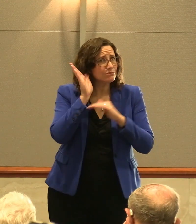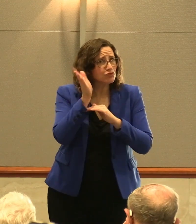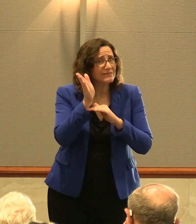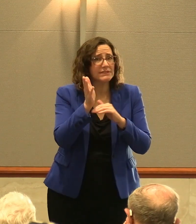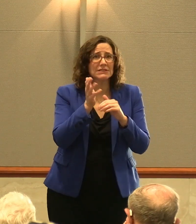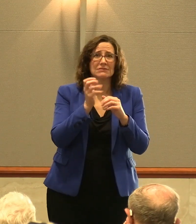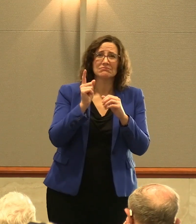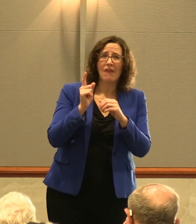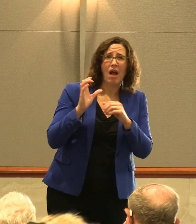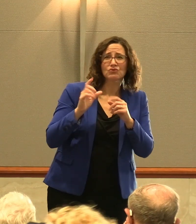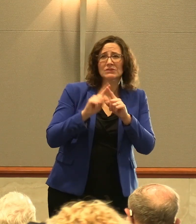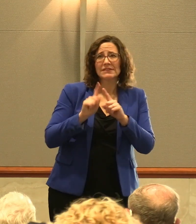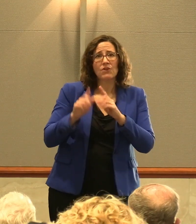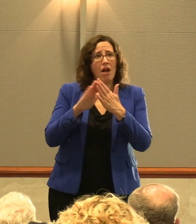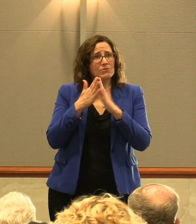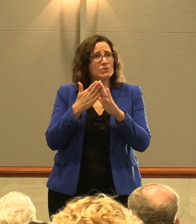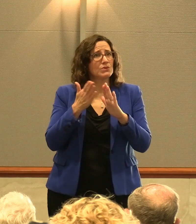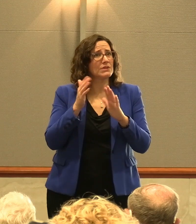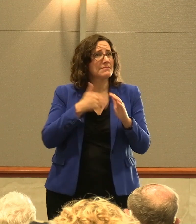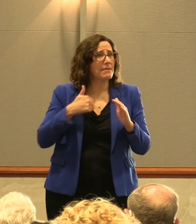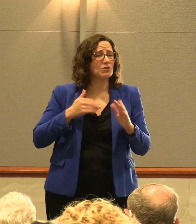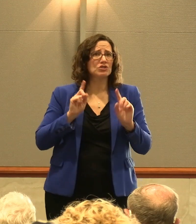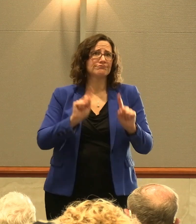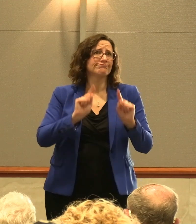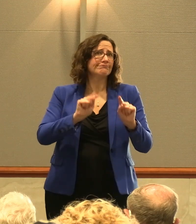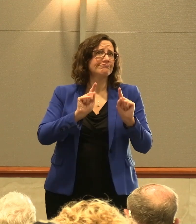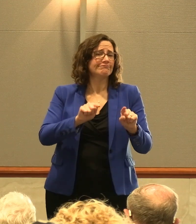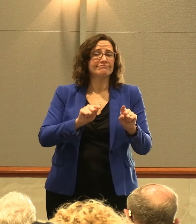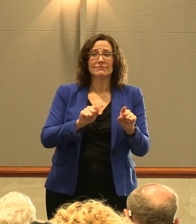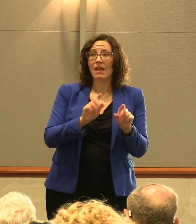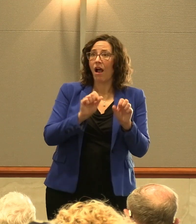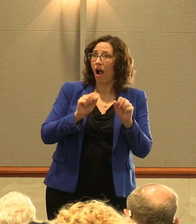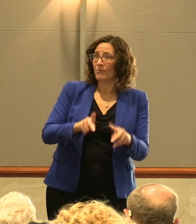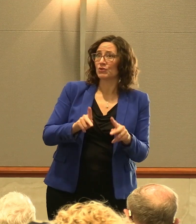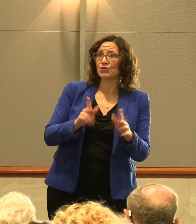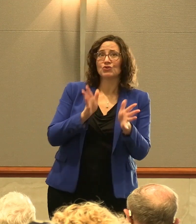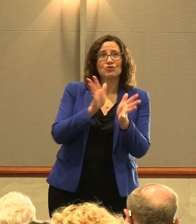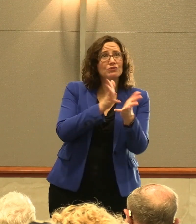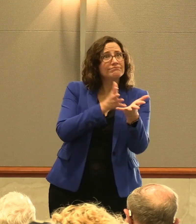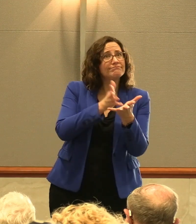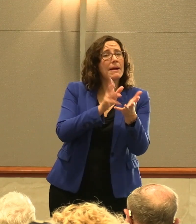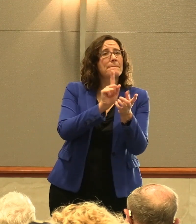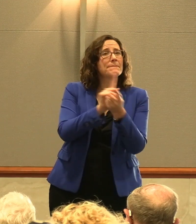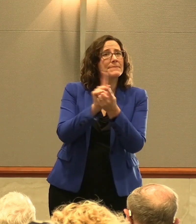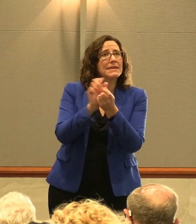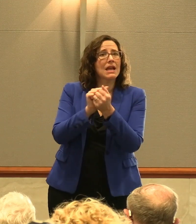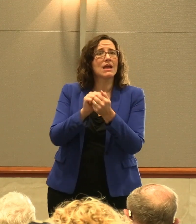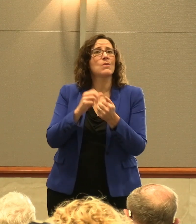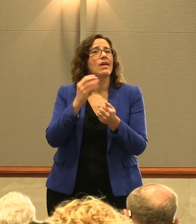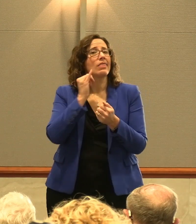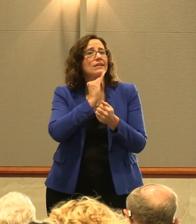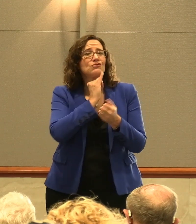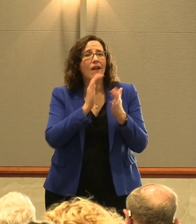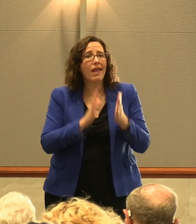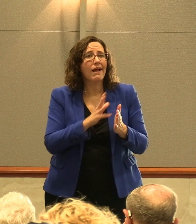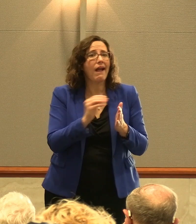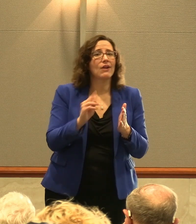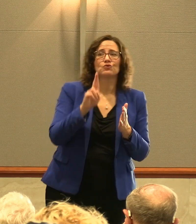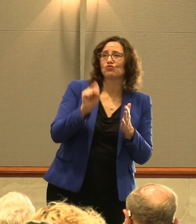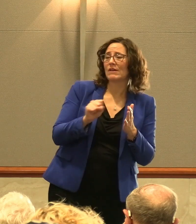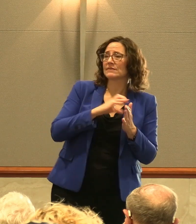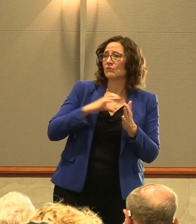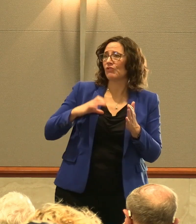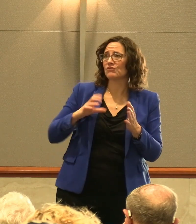attended by hundreds of community members, and with opportunities to meet with Israeli and U.S. congressional leaders. We